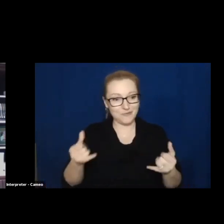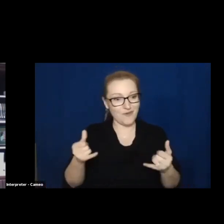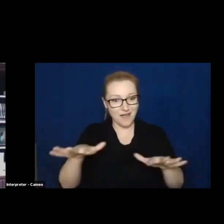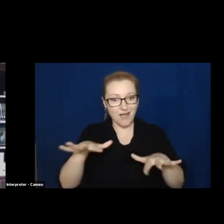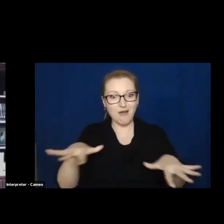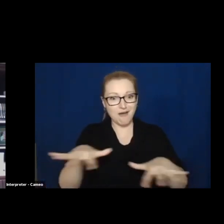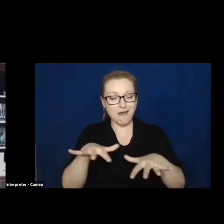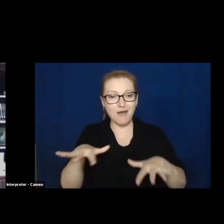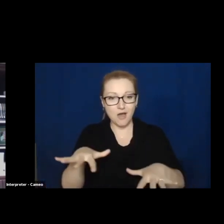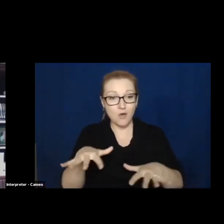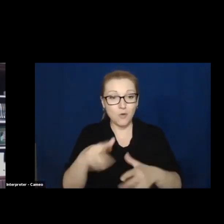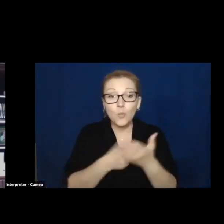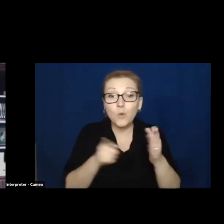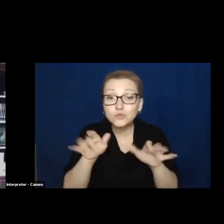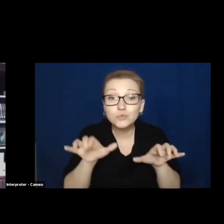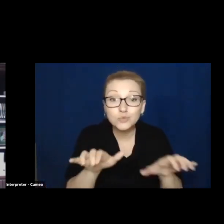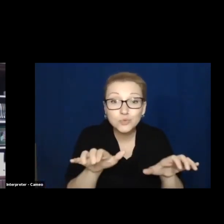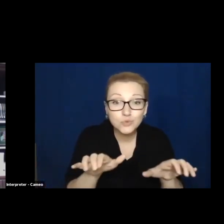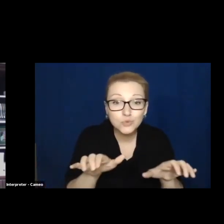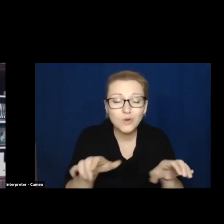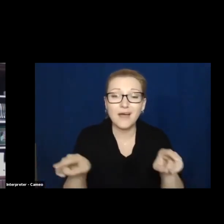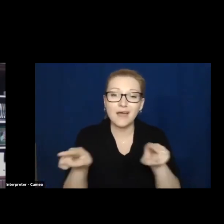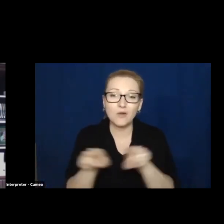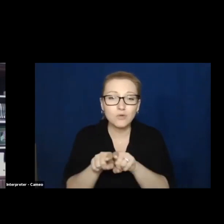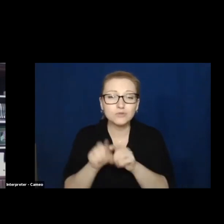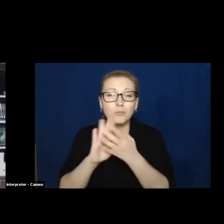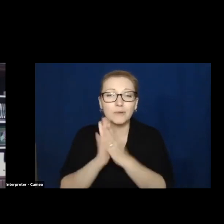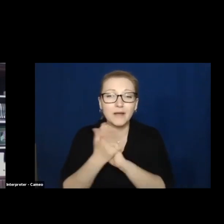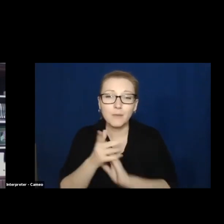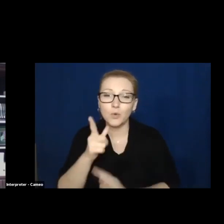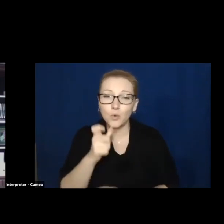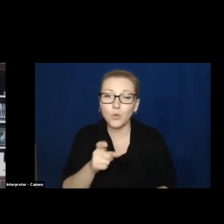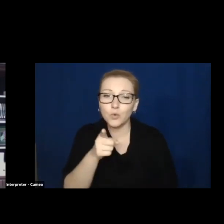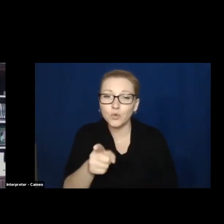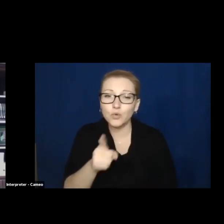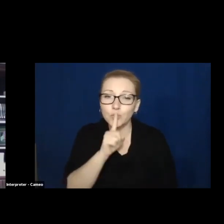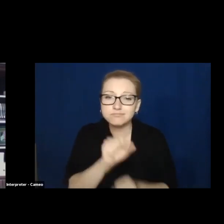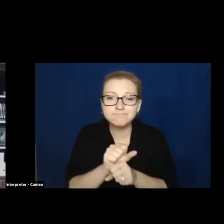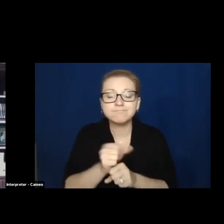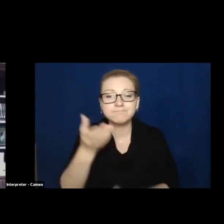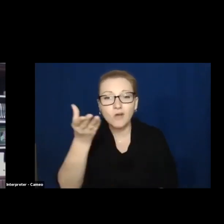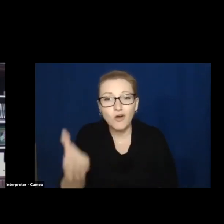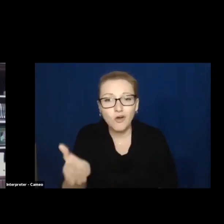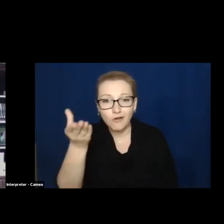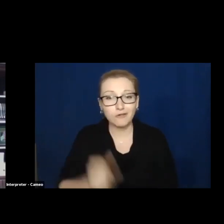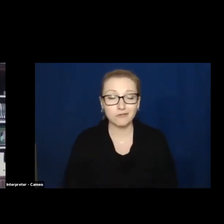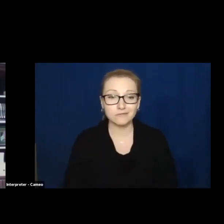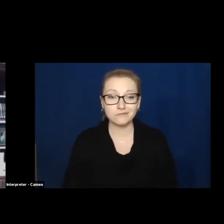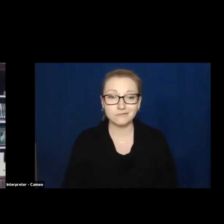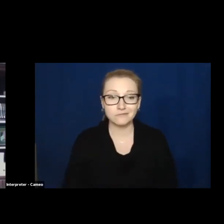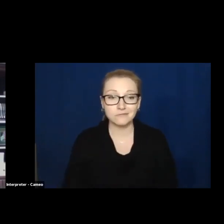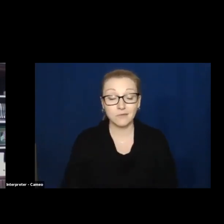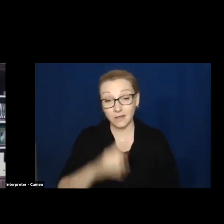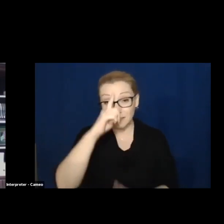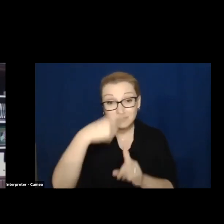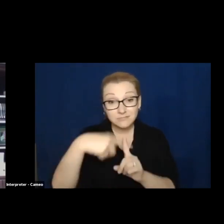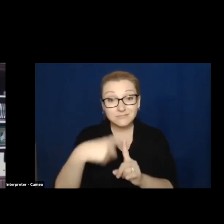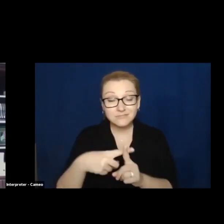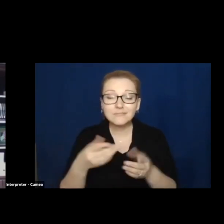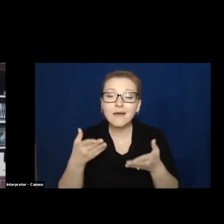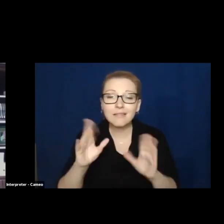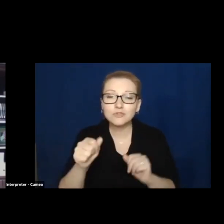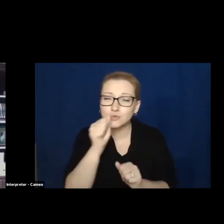do, and be who you truly are. A positive mindset allows you to persevere